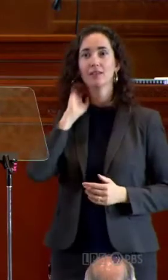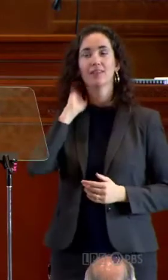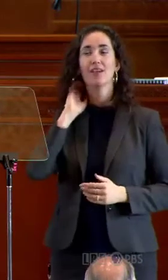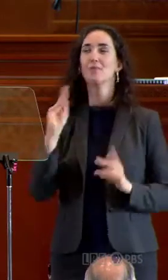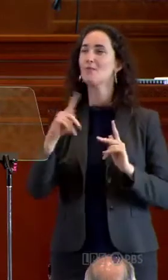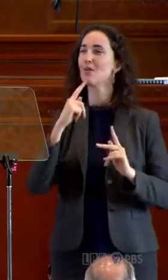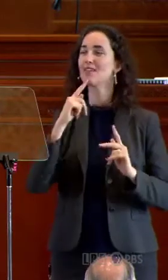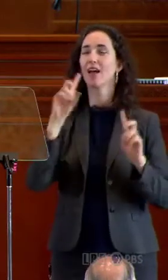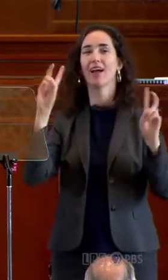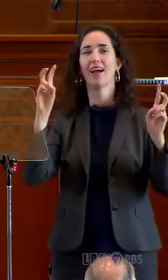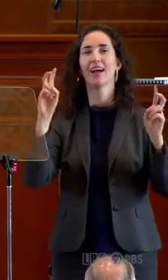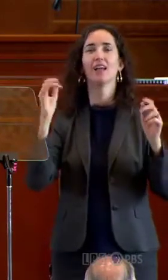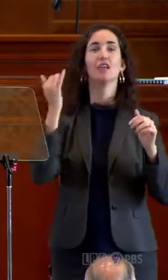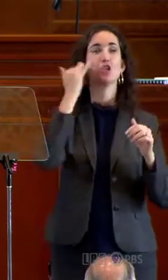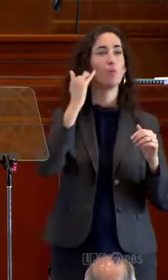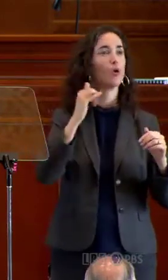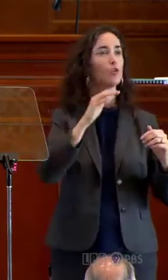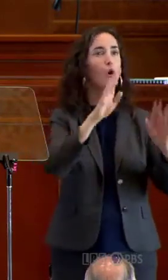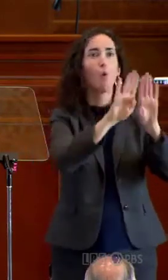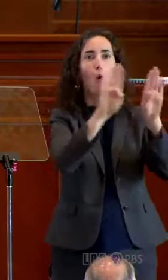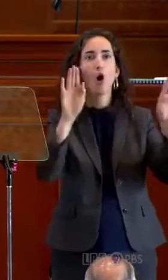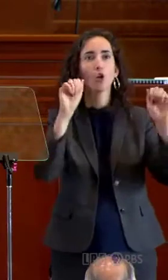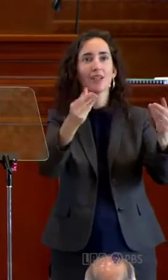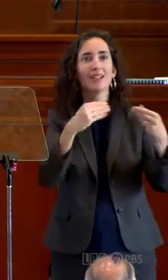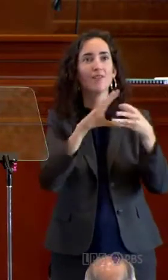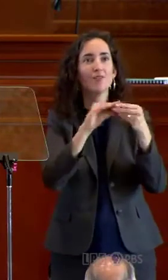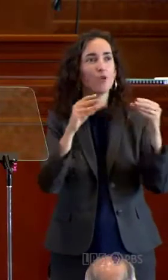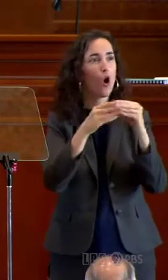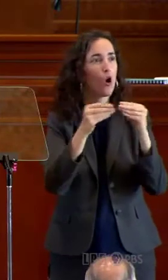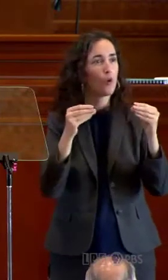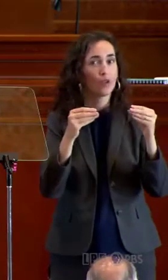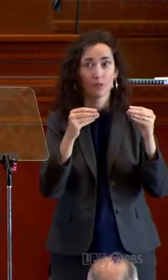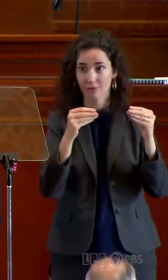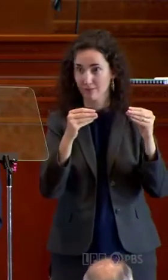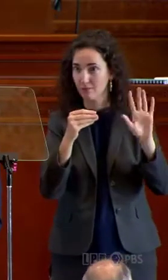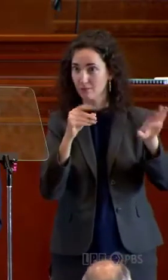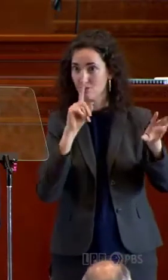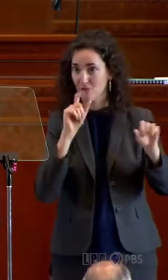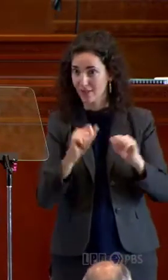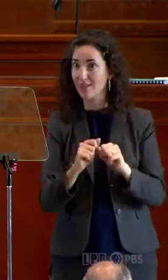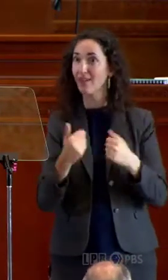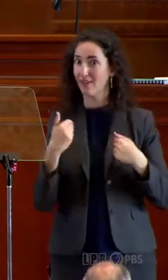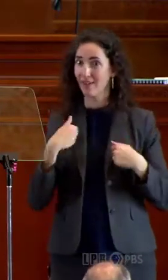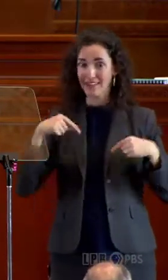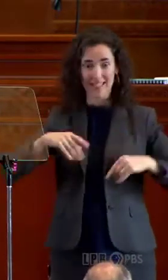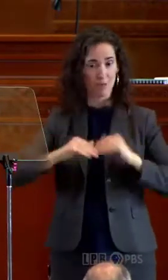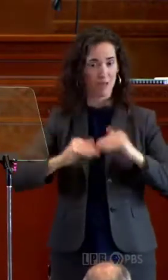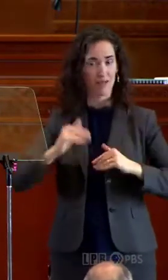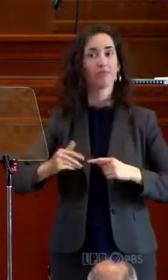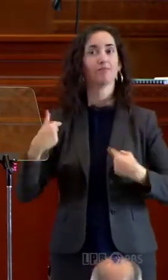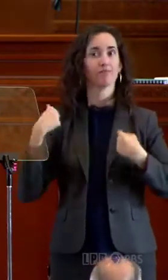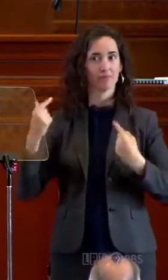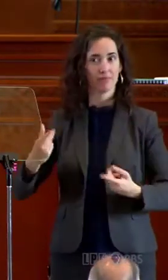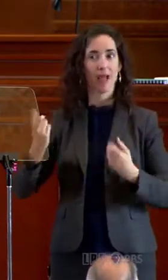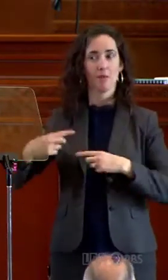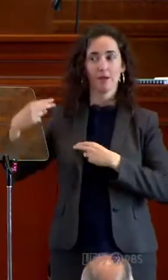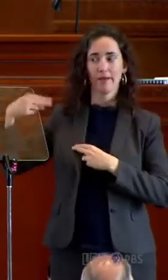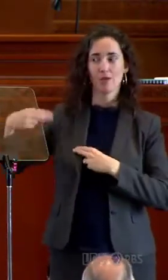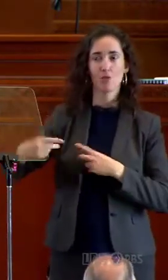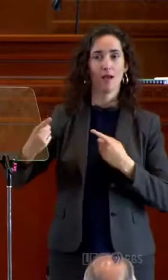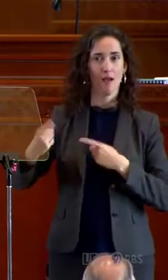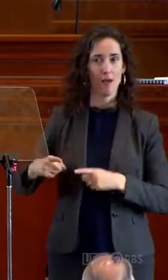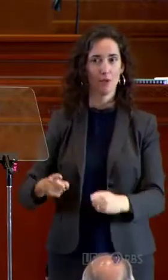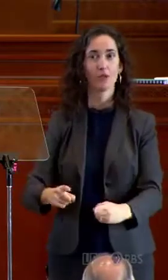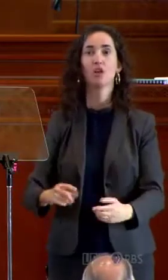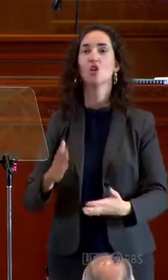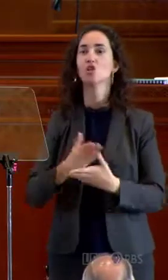could talk. Well, these walls do talk. History remembers what happens in this building. And the issues we spend the